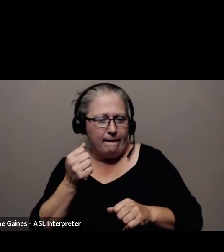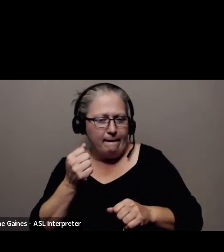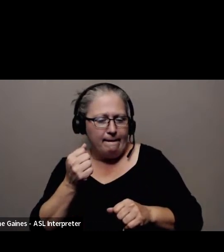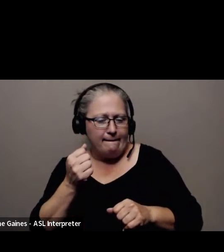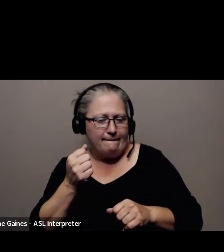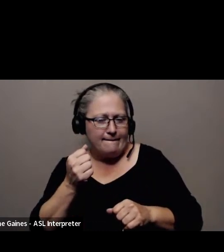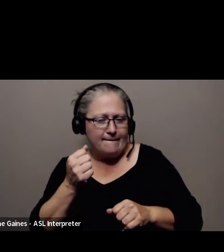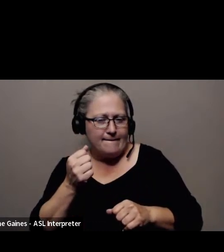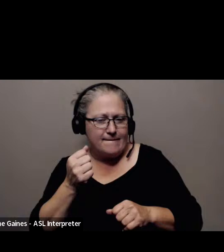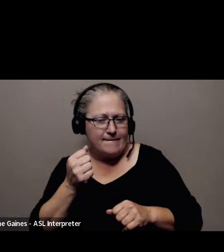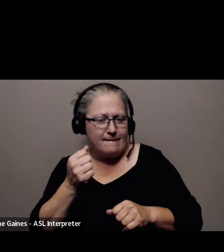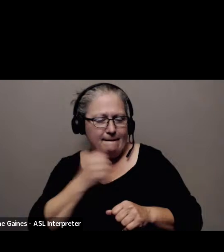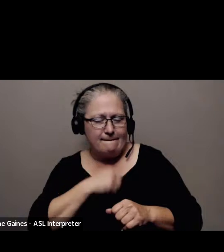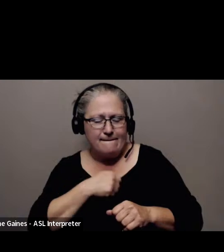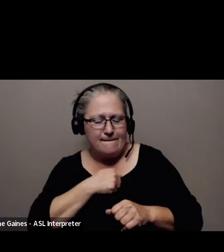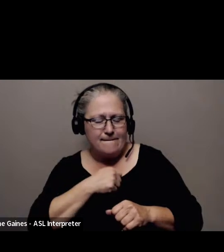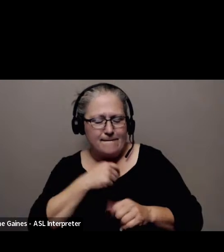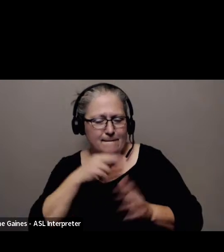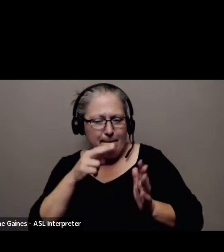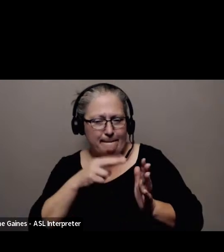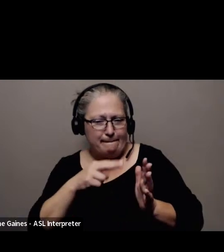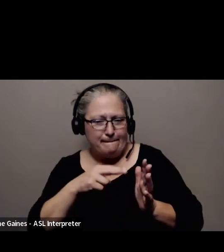that, I'm sorry.